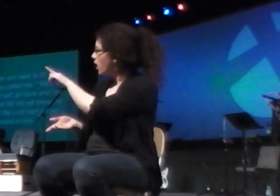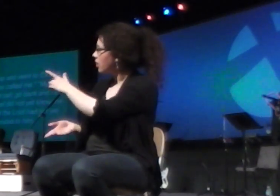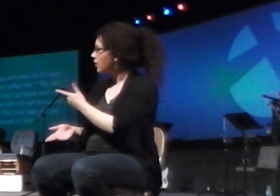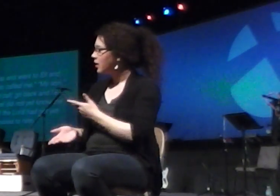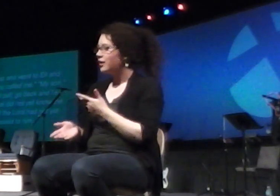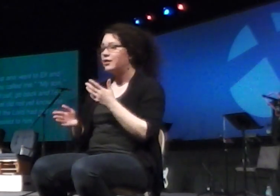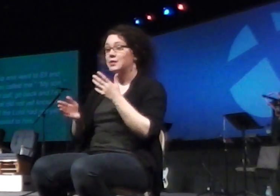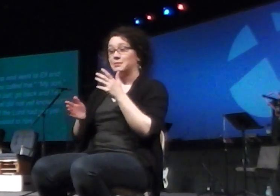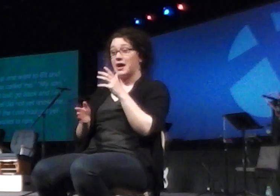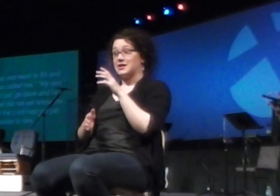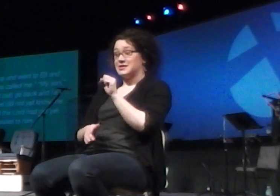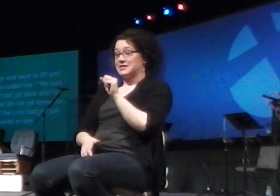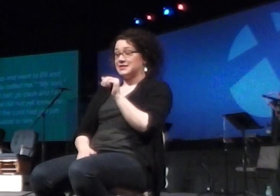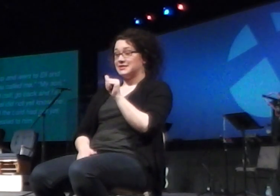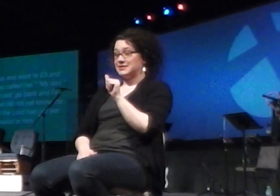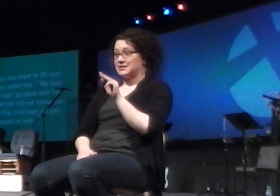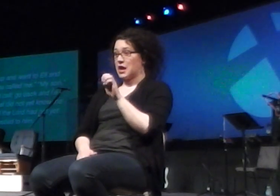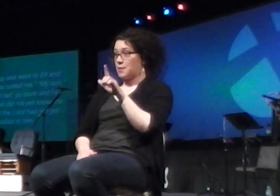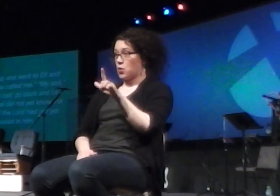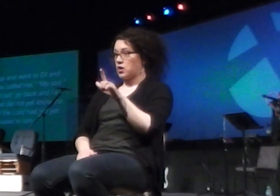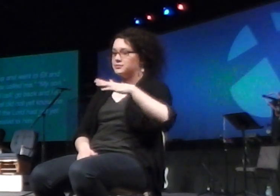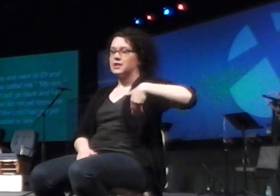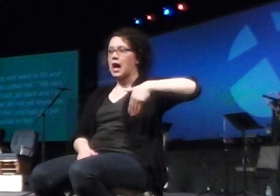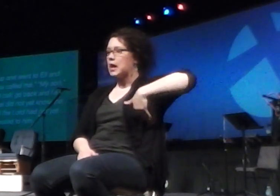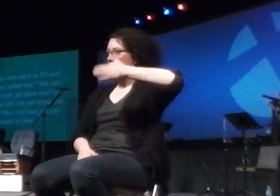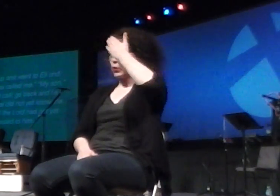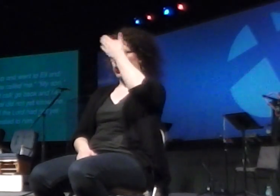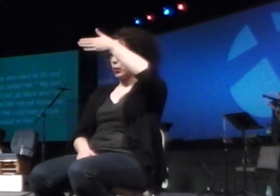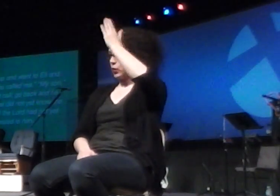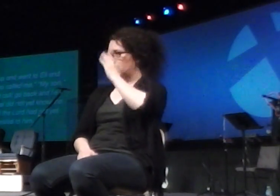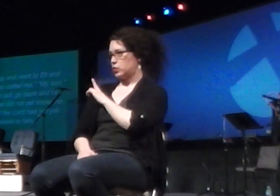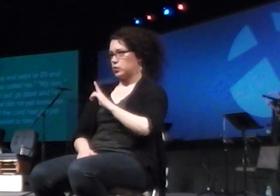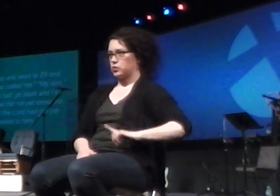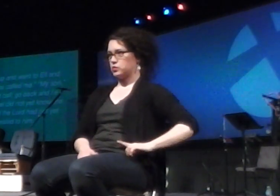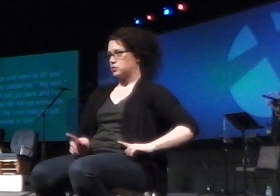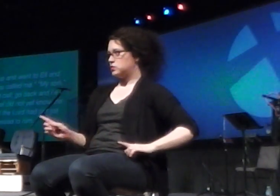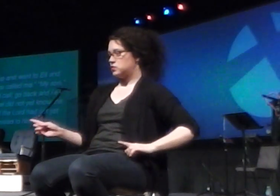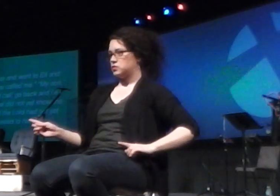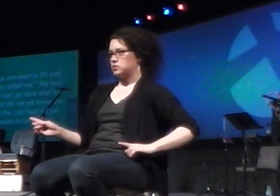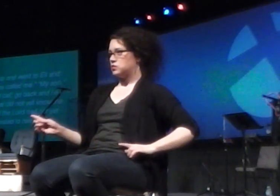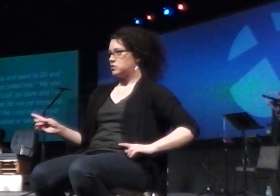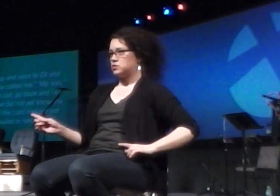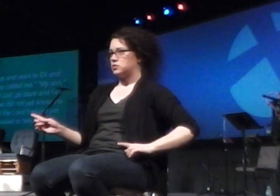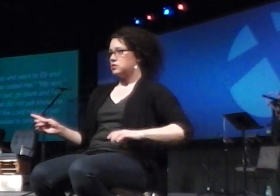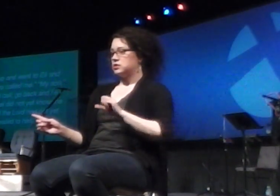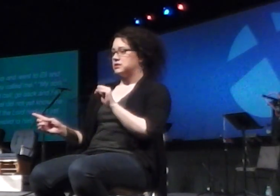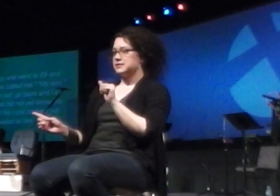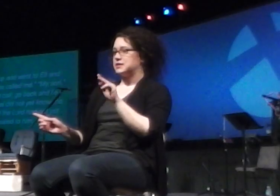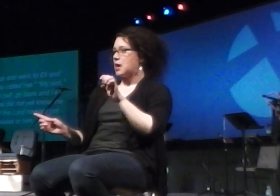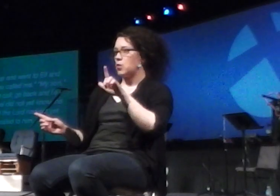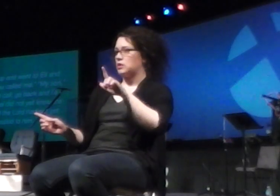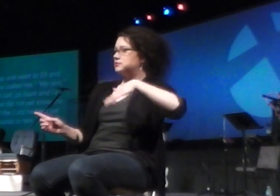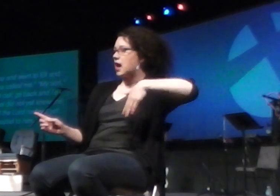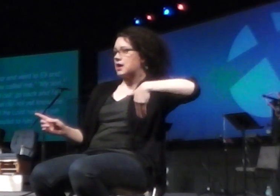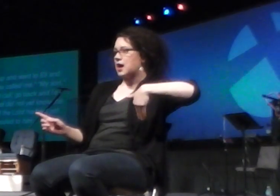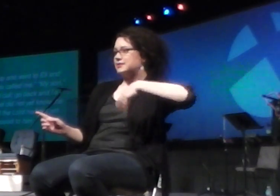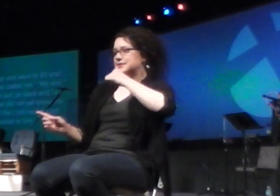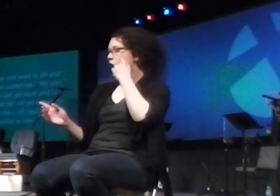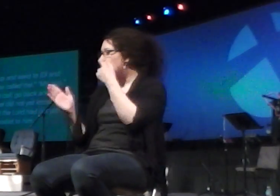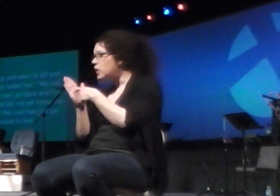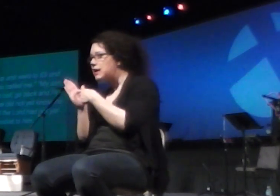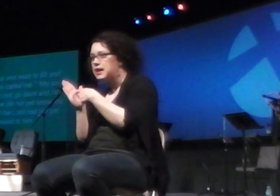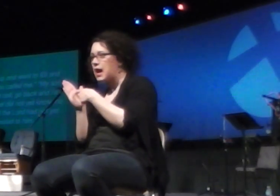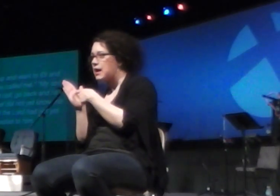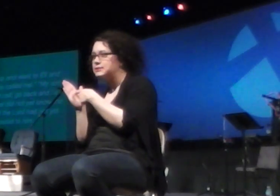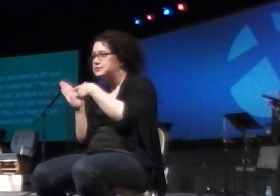Now, Samuel did not yet know the Lord. This is a key part to understand. Samuel does not yet know the Lord. He didn't recognize God's